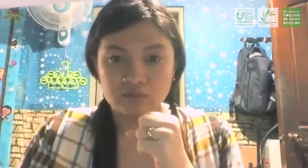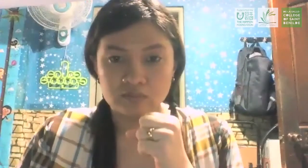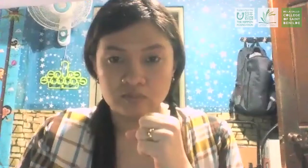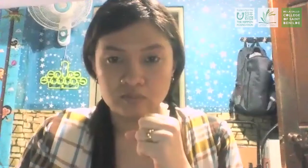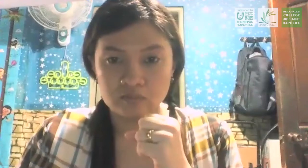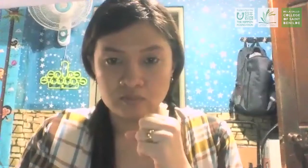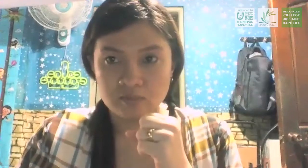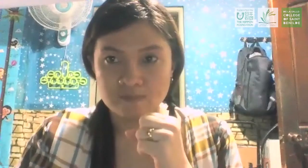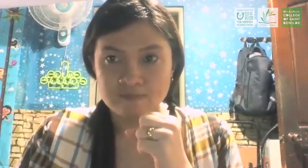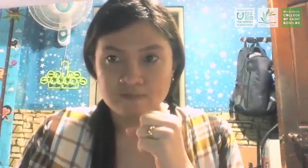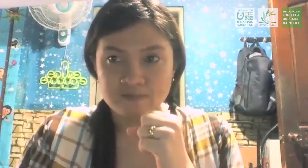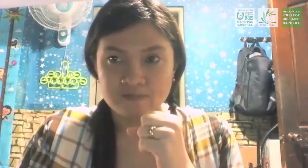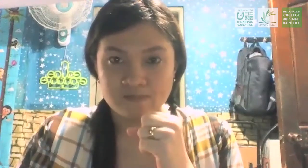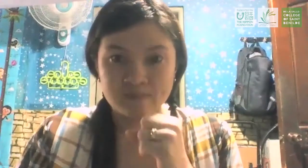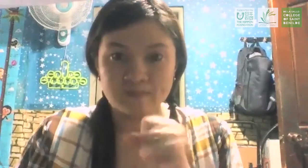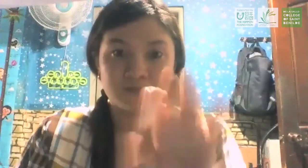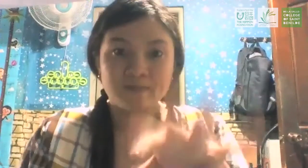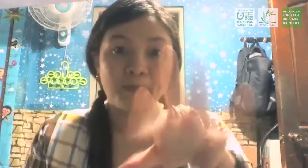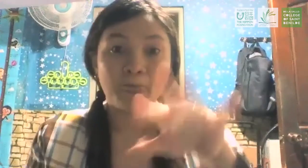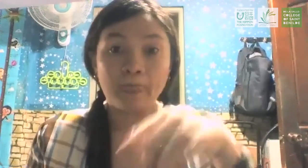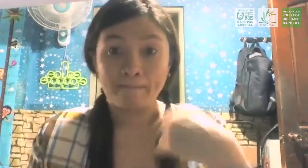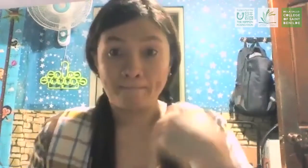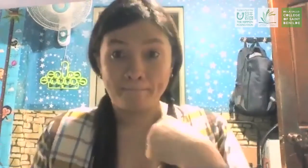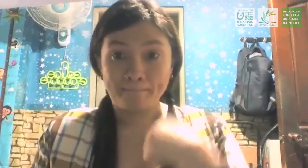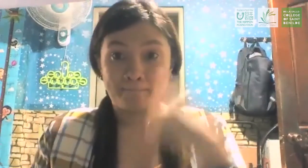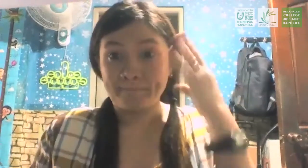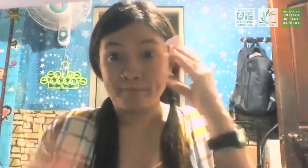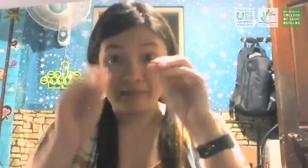So I taught for 8 years.